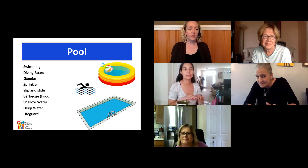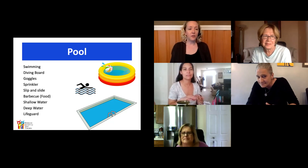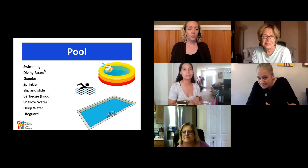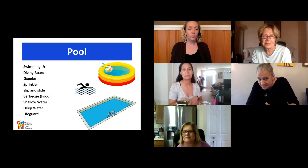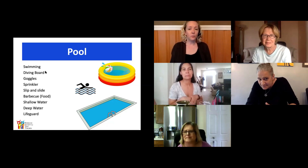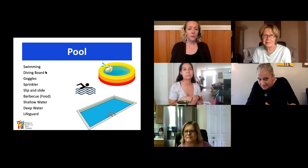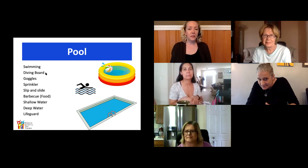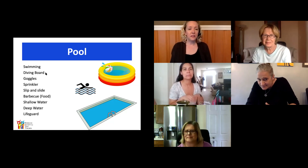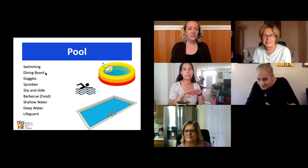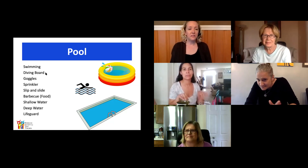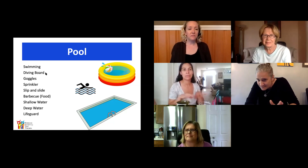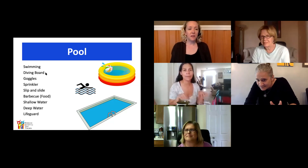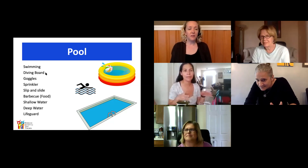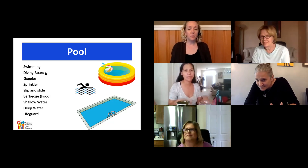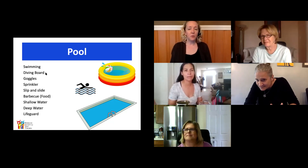board? Anyone?